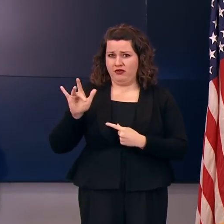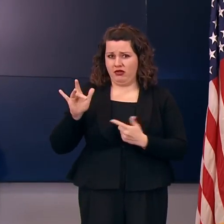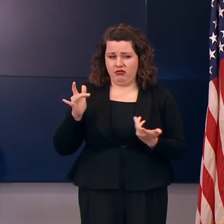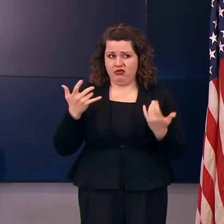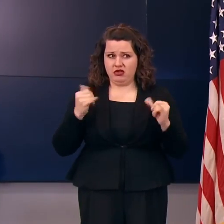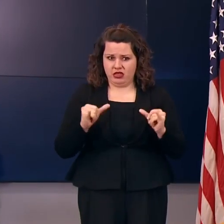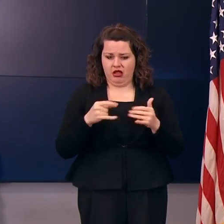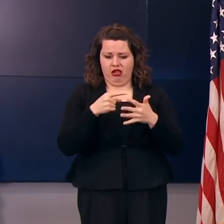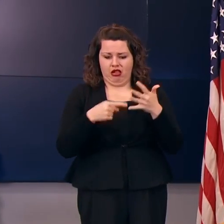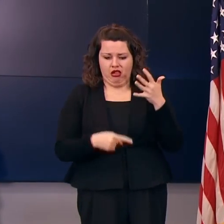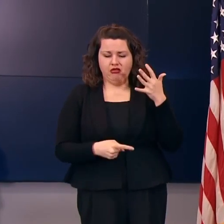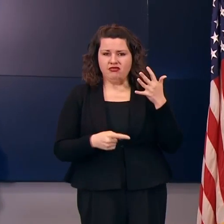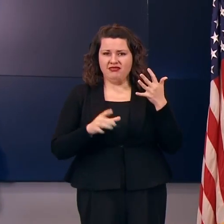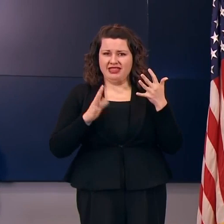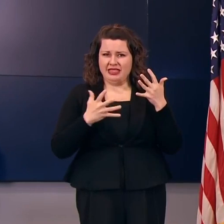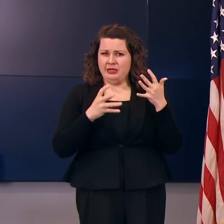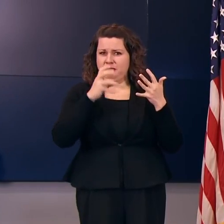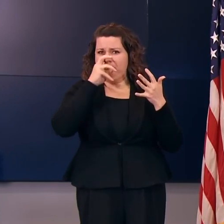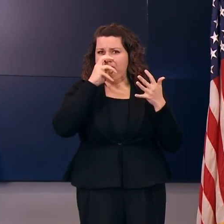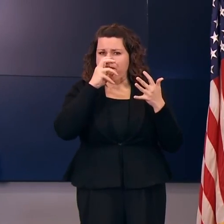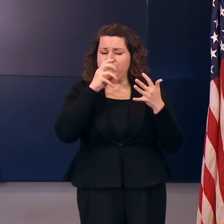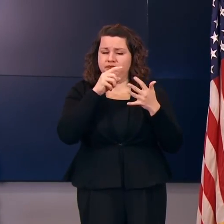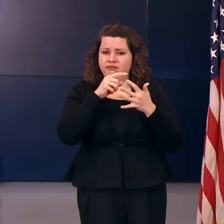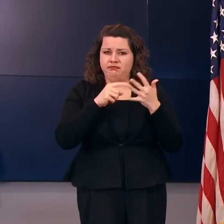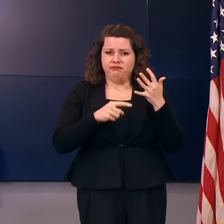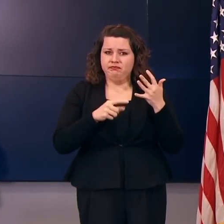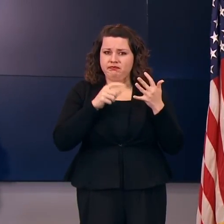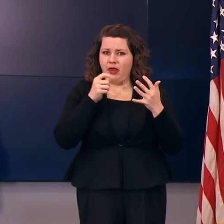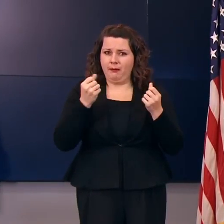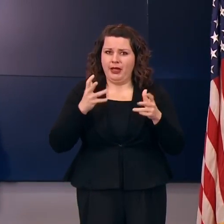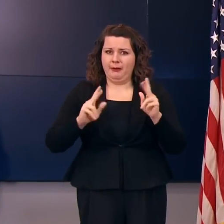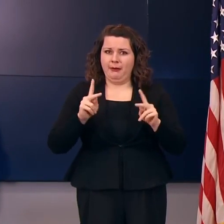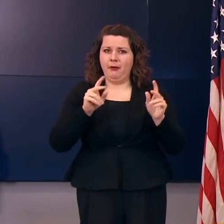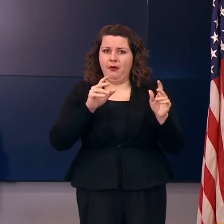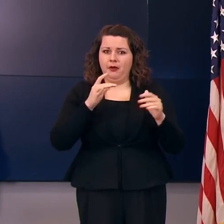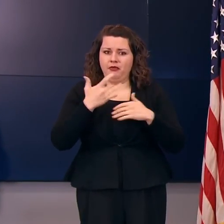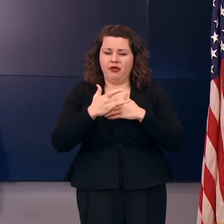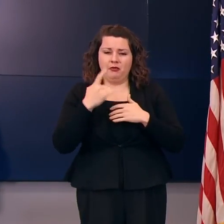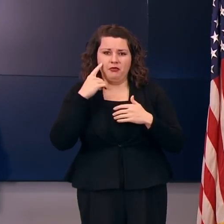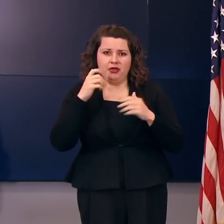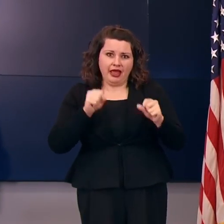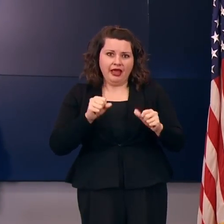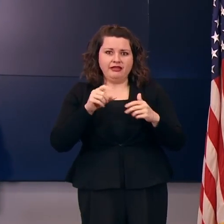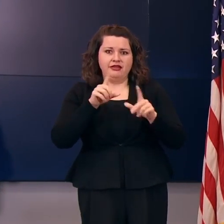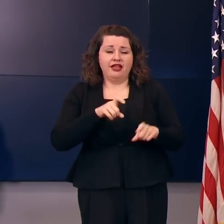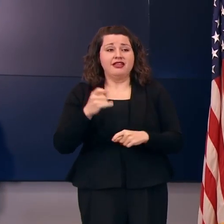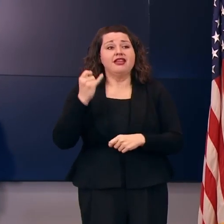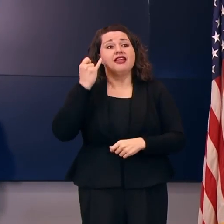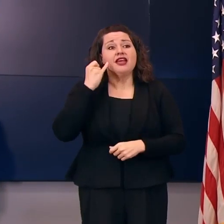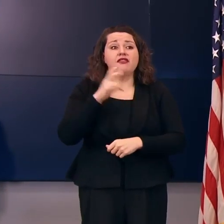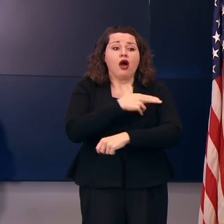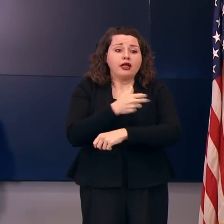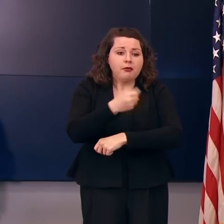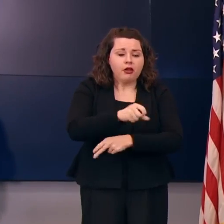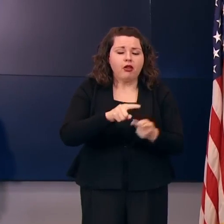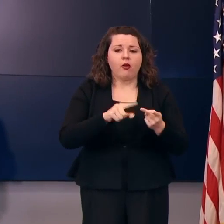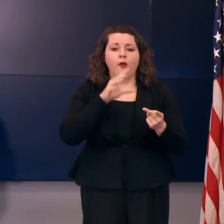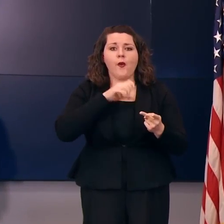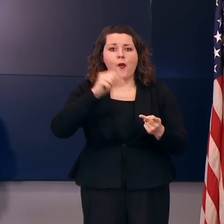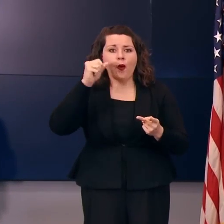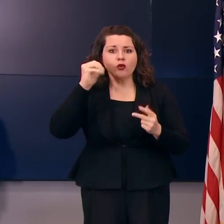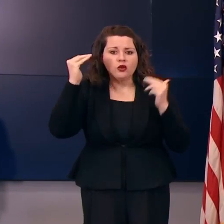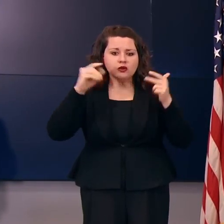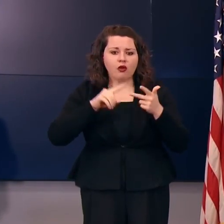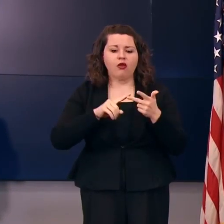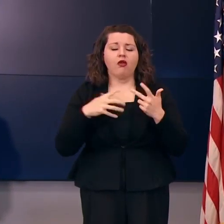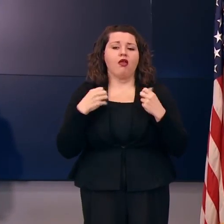still seems pretty stringent criteria, including if you're hospitalized, if you're an older adult, or you're a healthcare